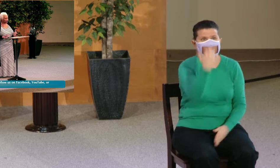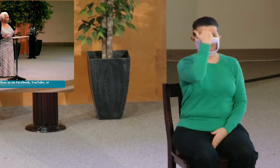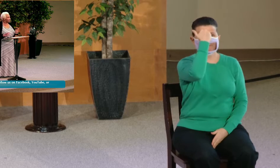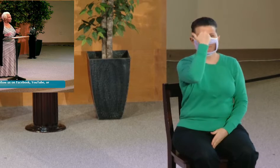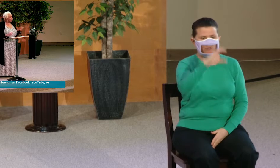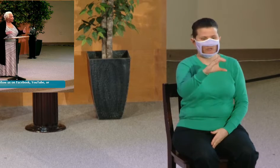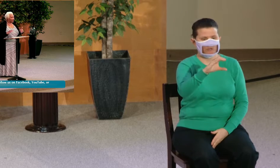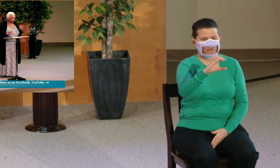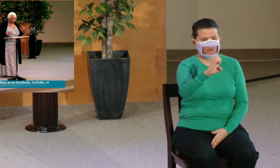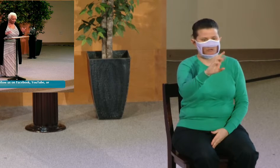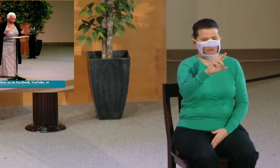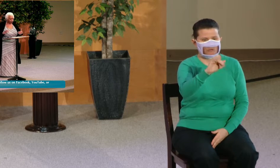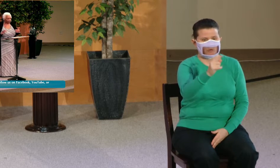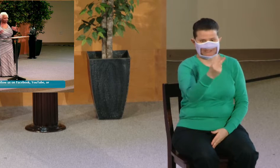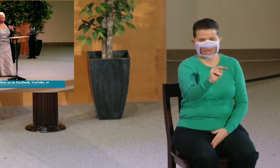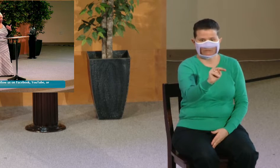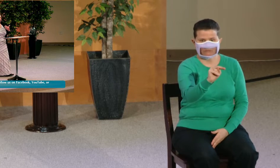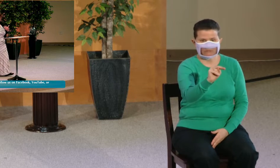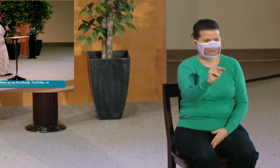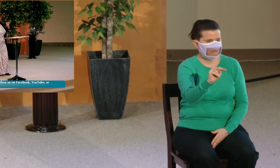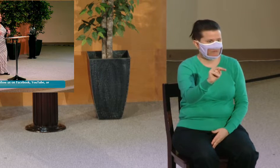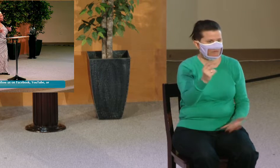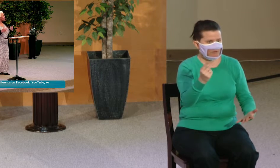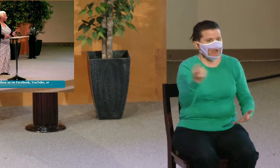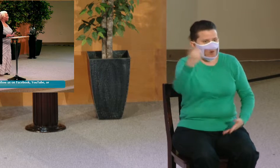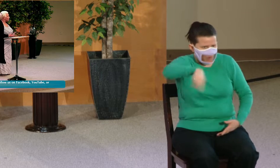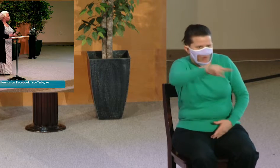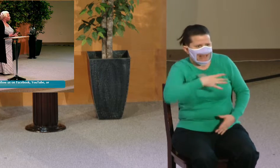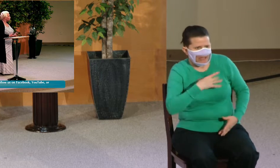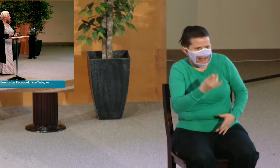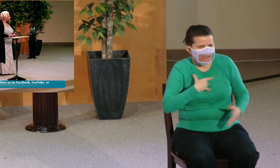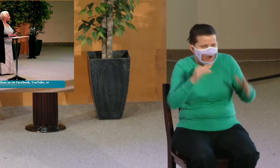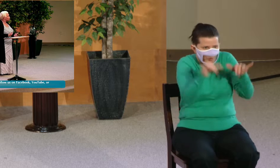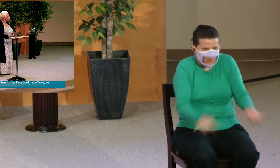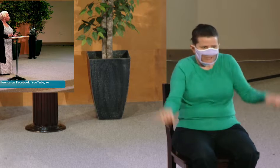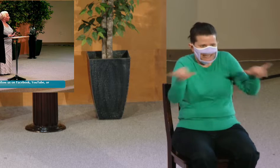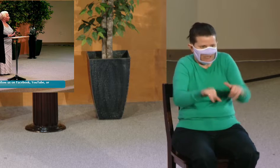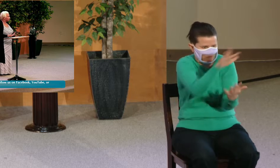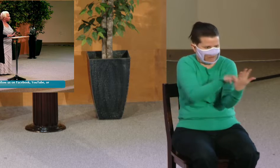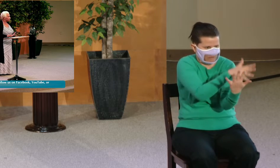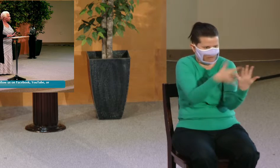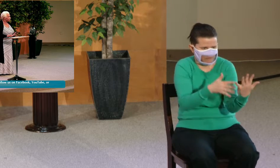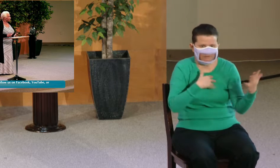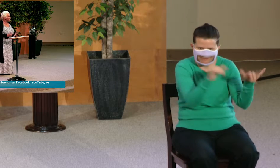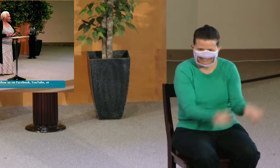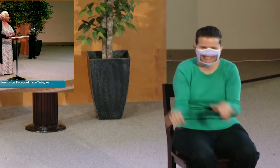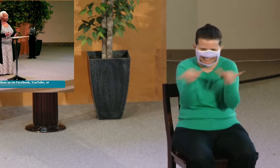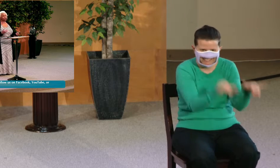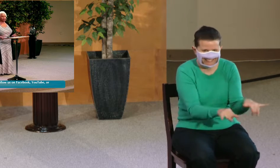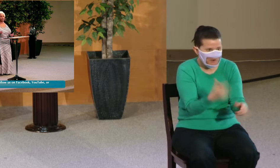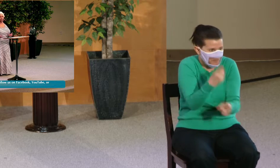our routines, our automatic ways of doing things, right? And that's why the pandemic was so tough for so many of us, because